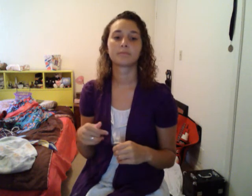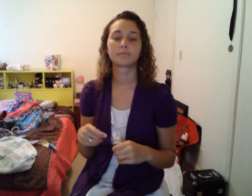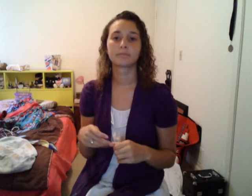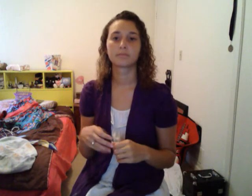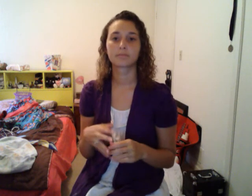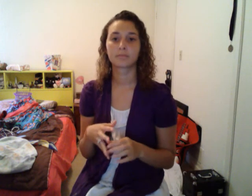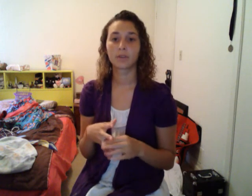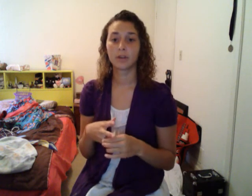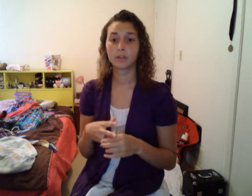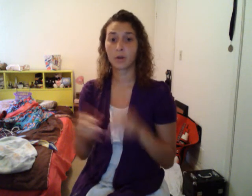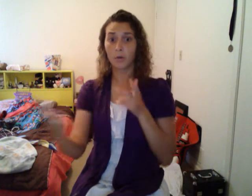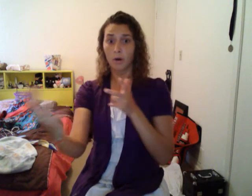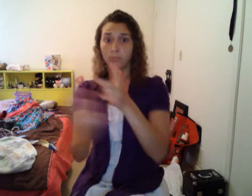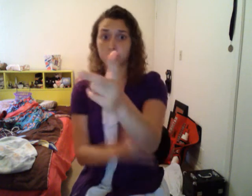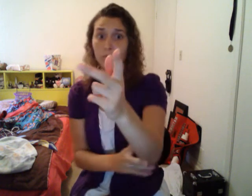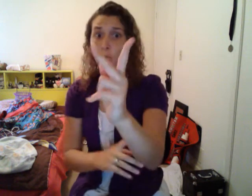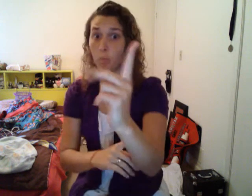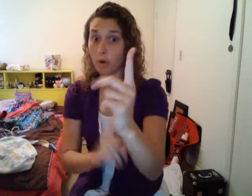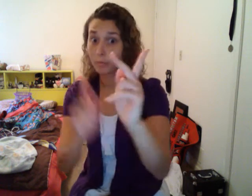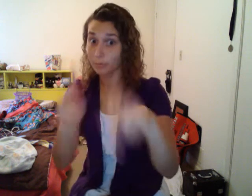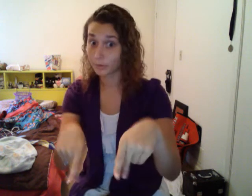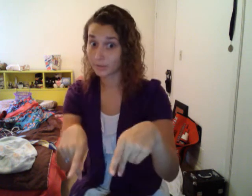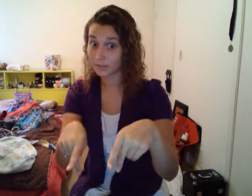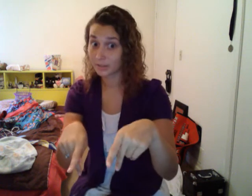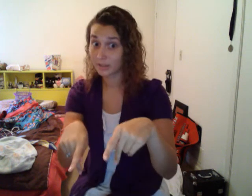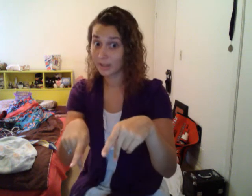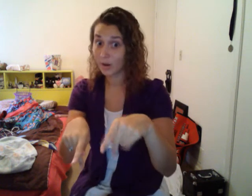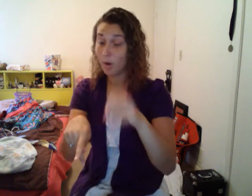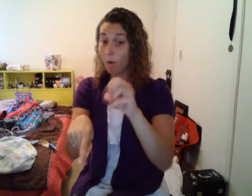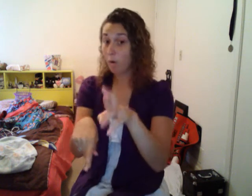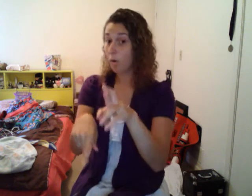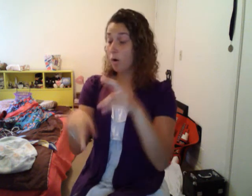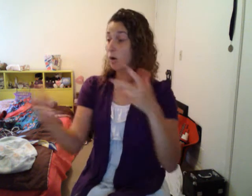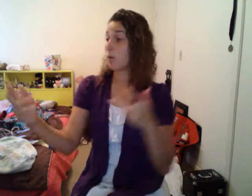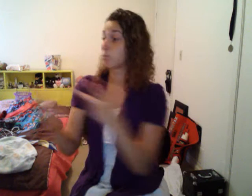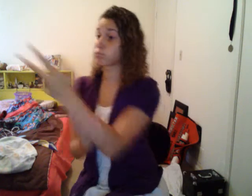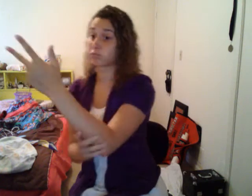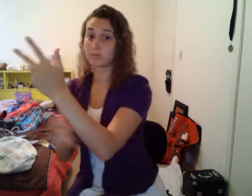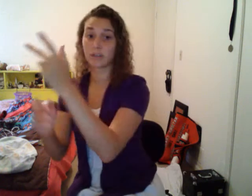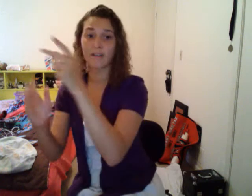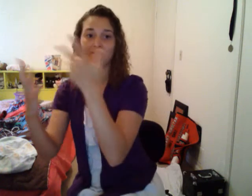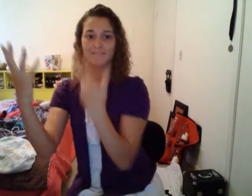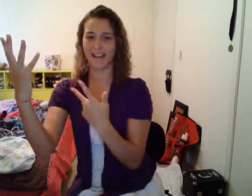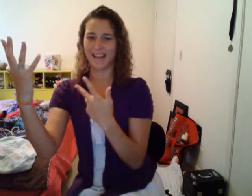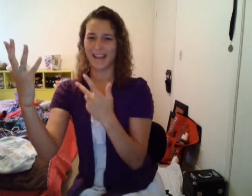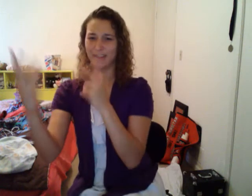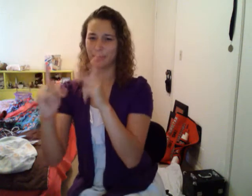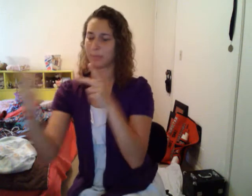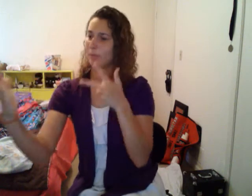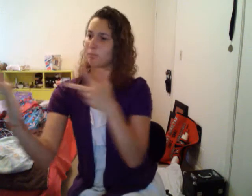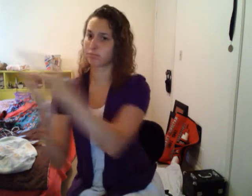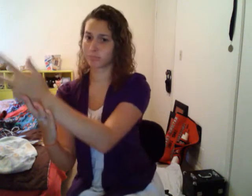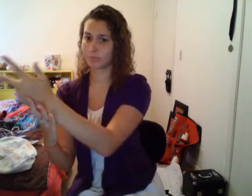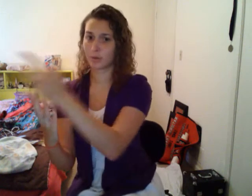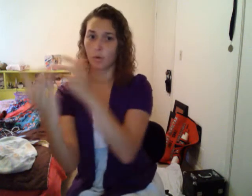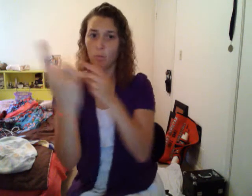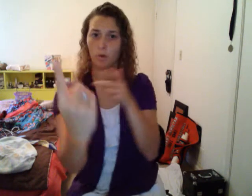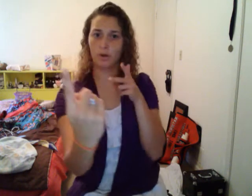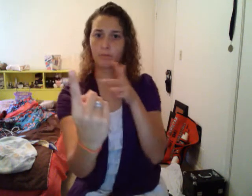killing the 1, but sparing the 5. Here's our first question. What's the right